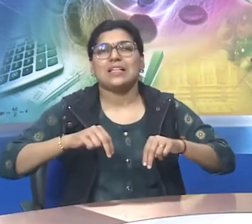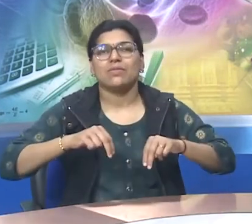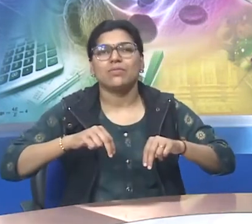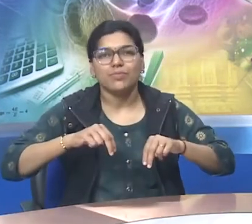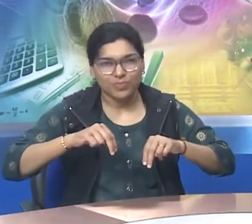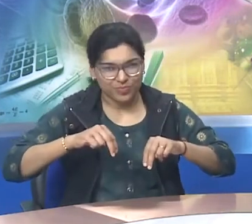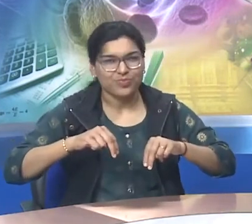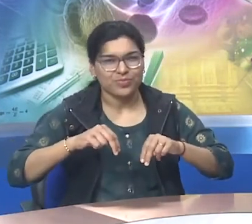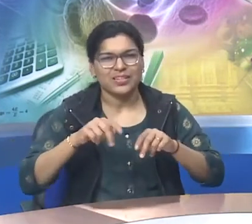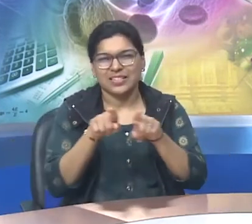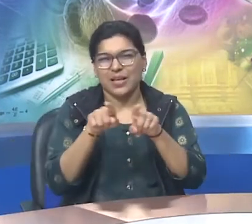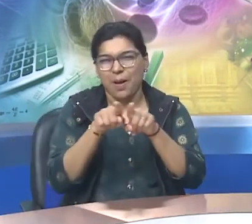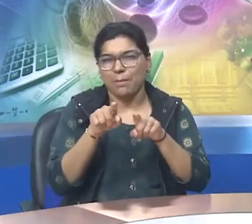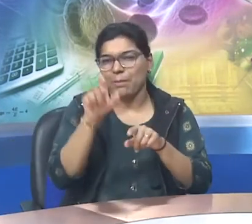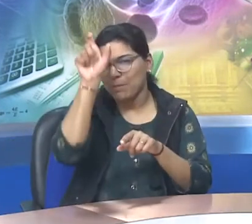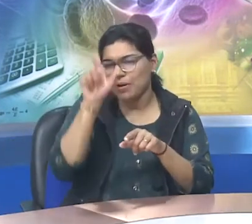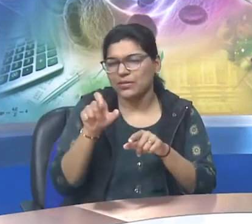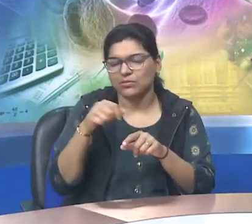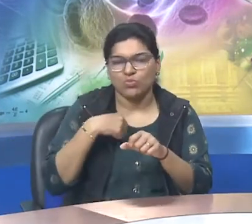From that amount of love even she would be happy.